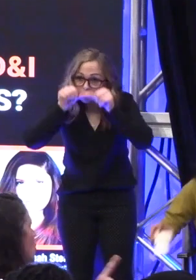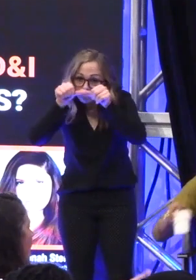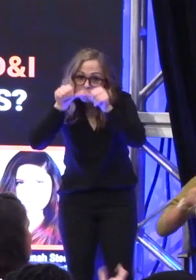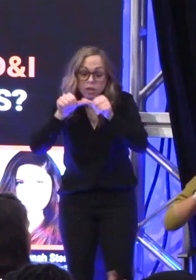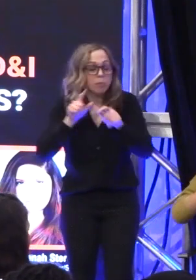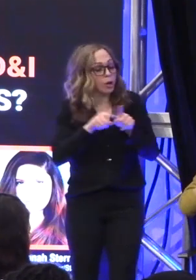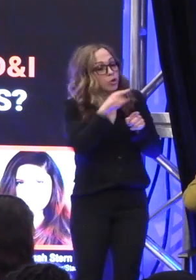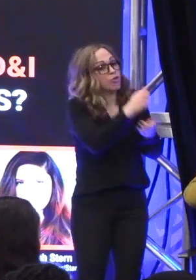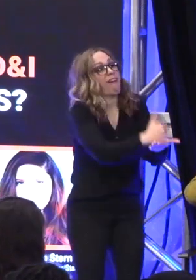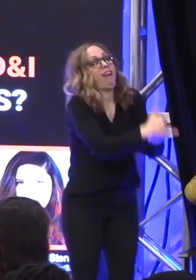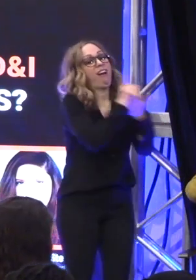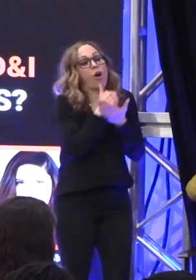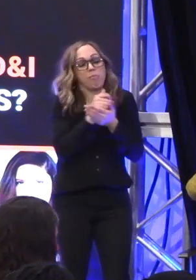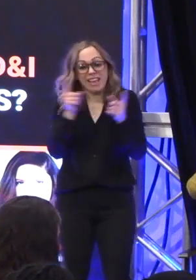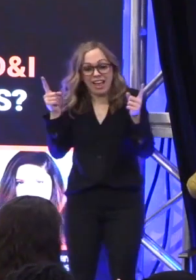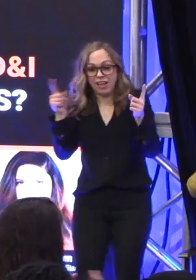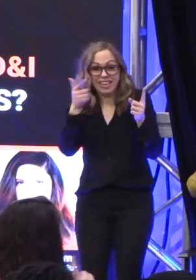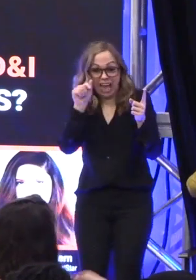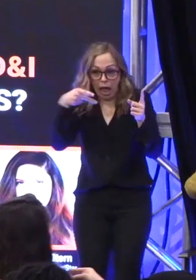are helping. And I think when you look at it,